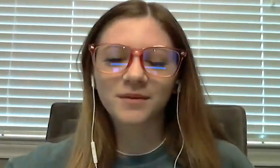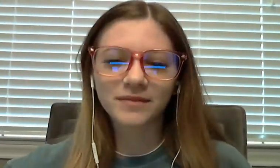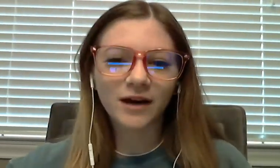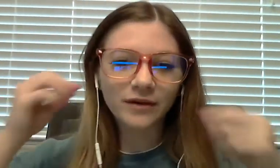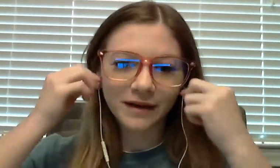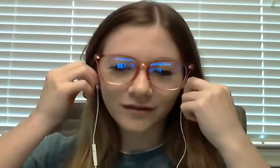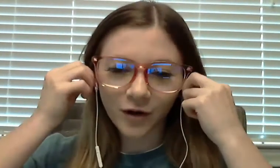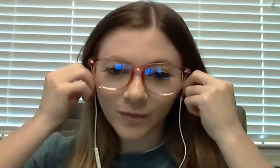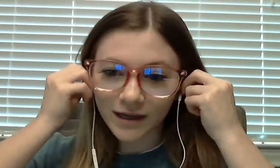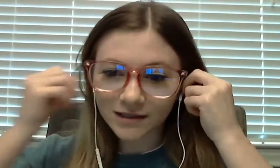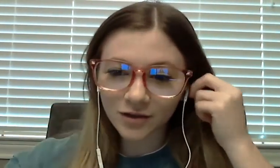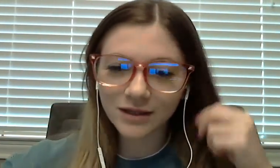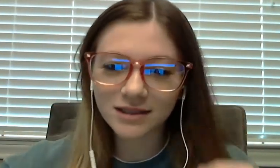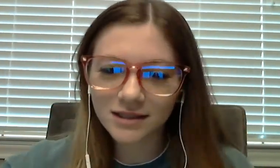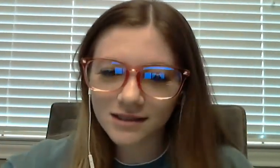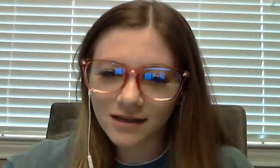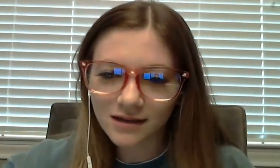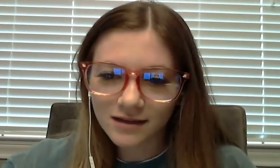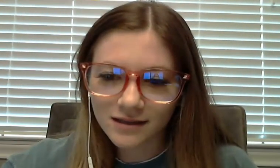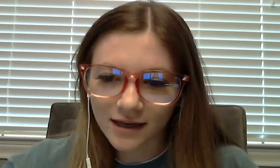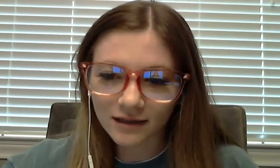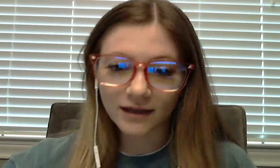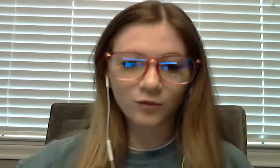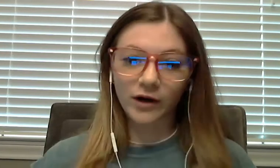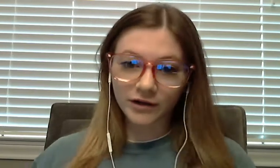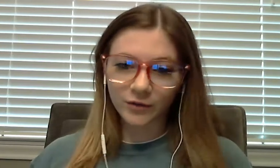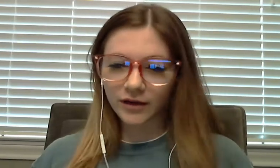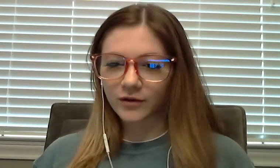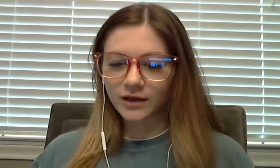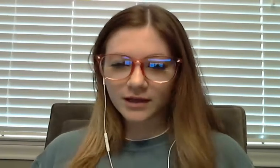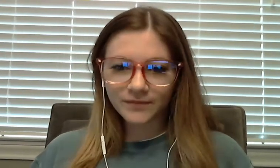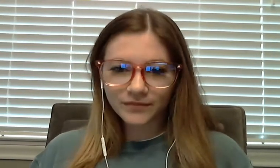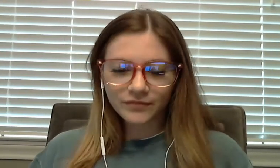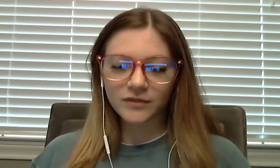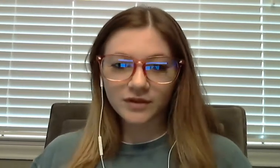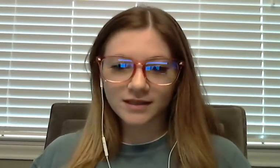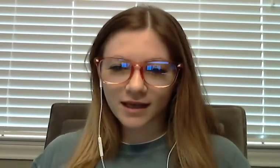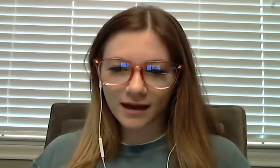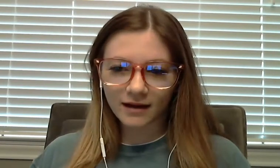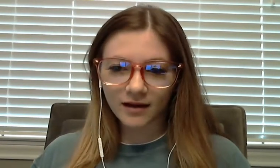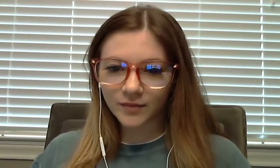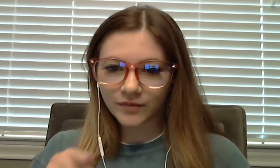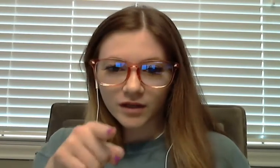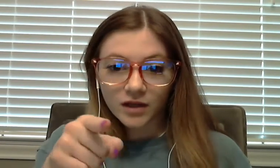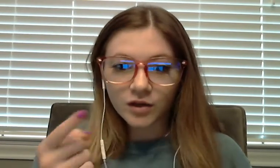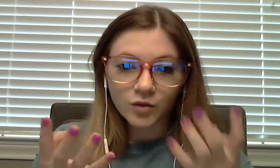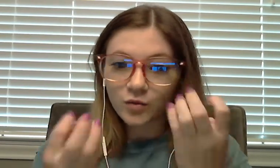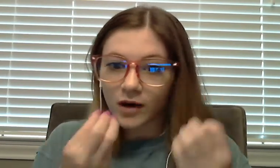Now when we have open-ending questions, saying like, where do you want to go eat? You can say, you want